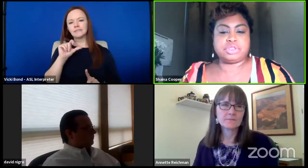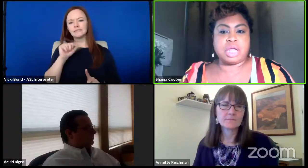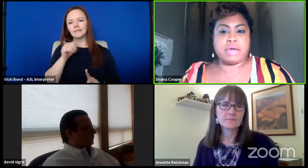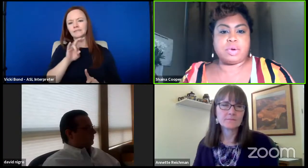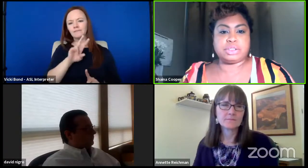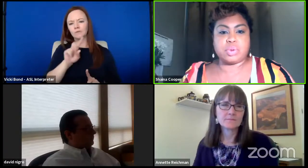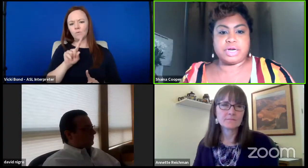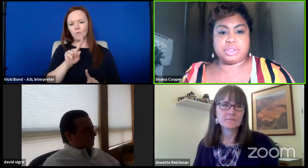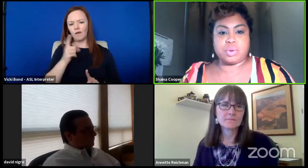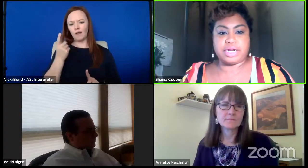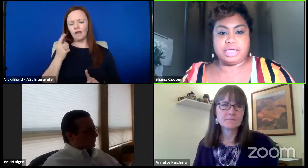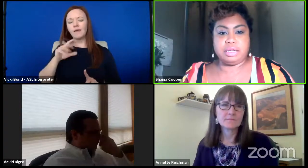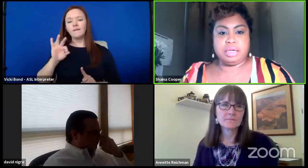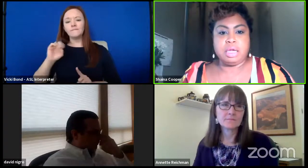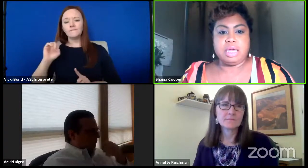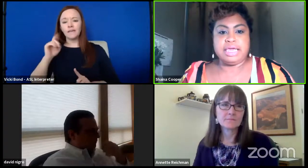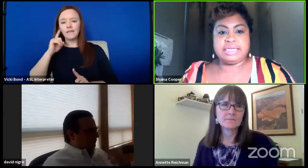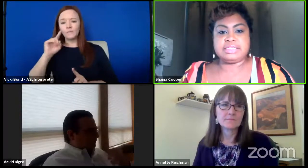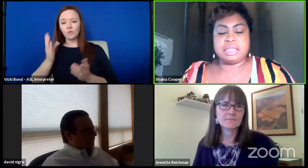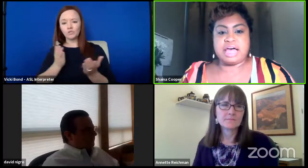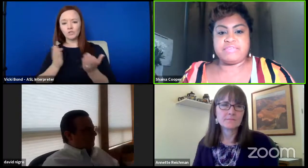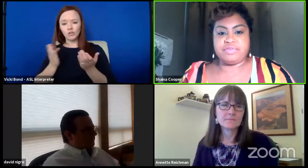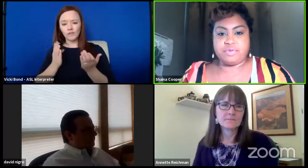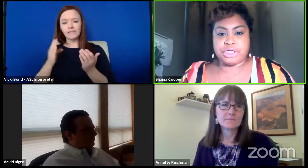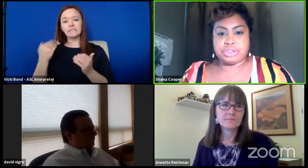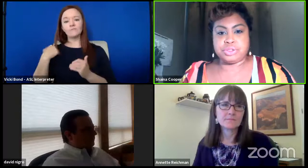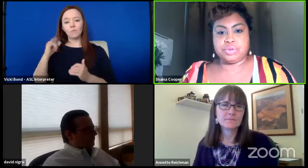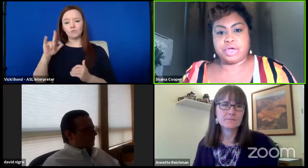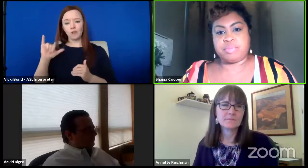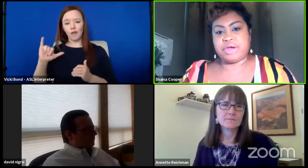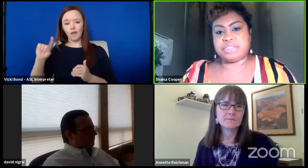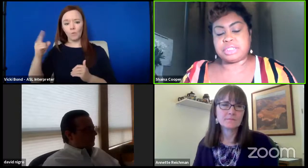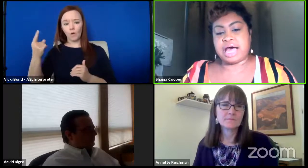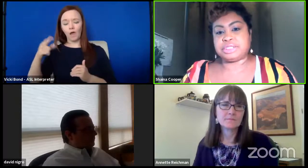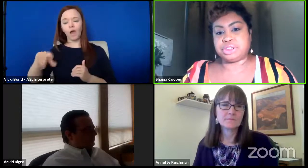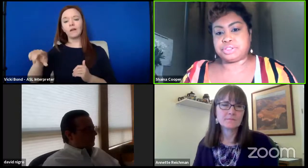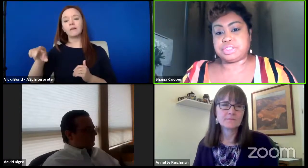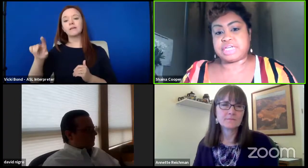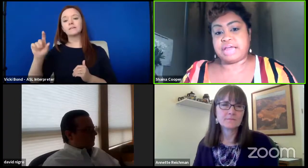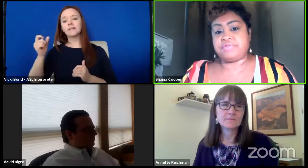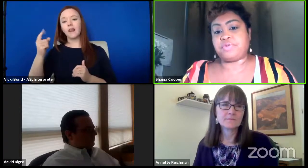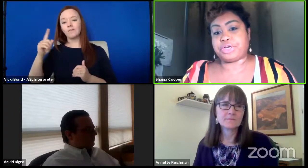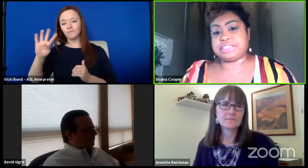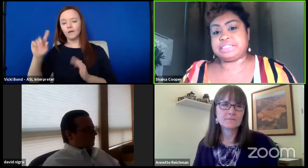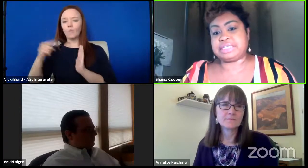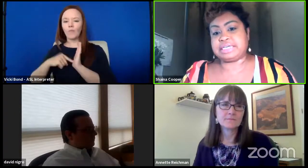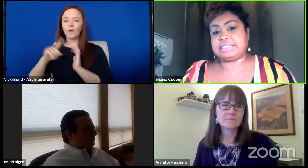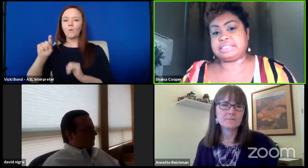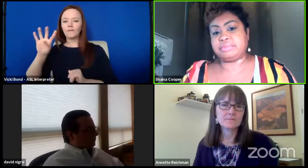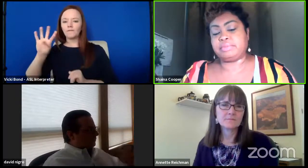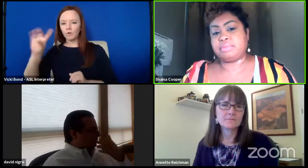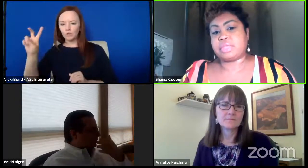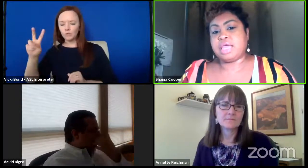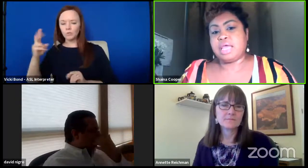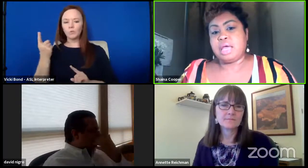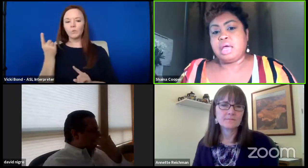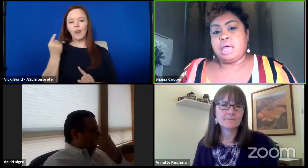students as of July 1, 2020 is 1142 compared to last year's